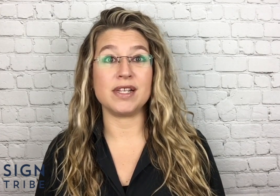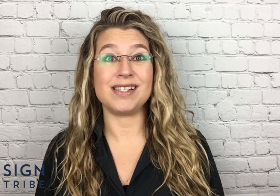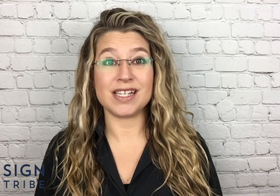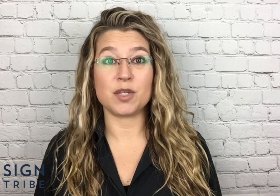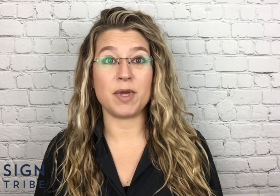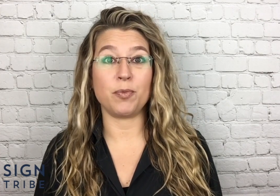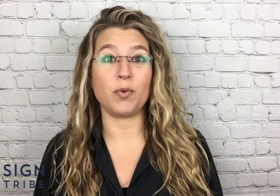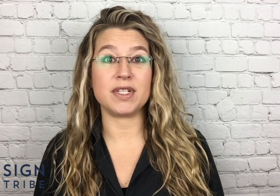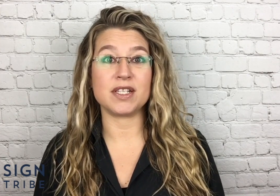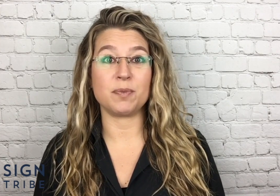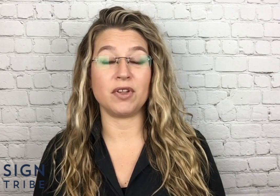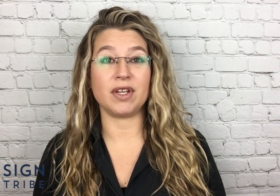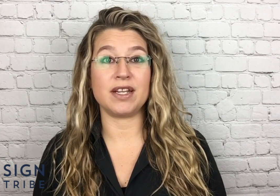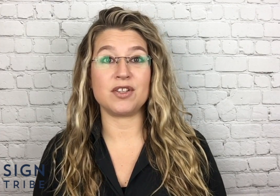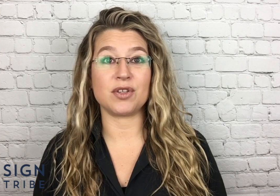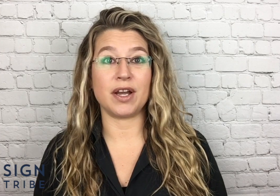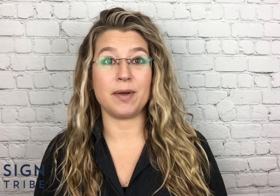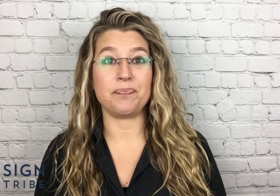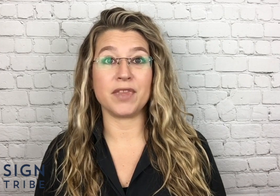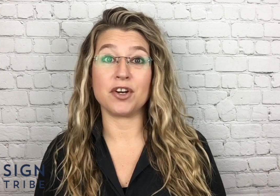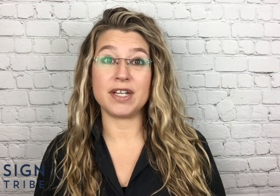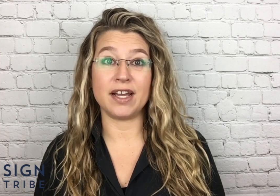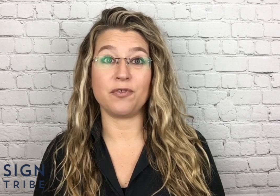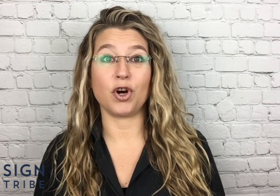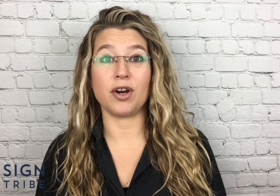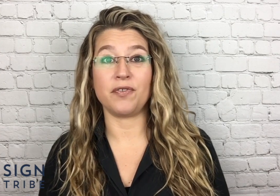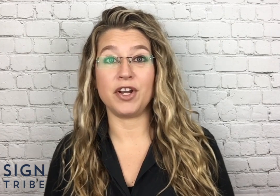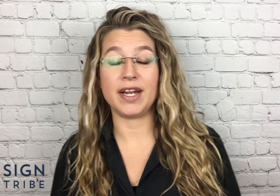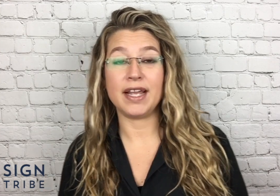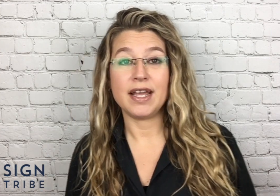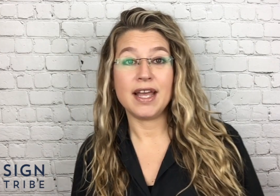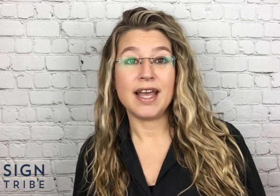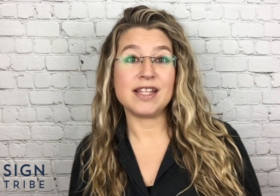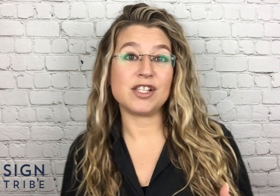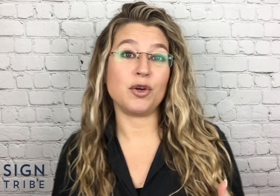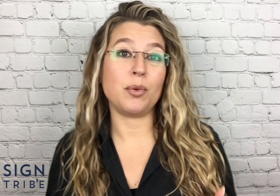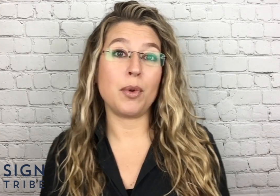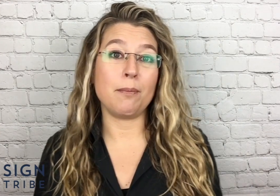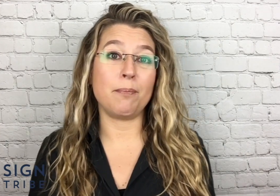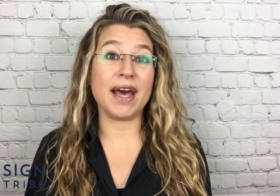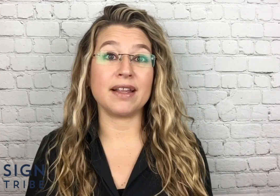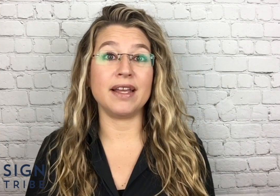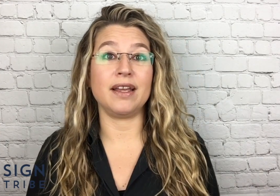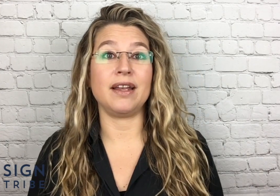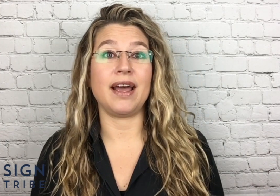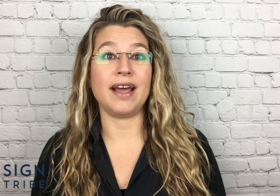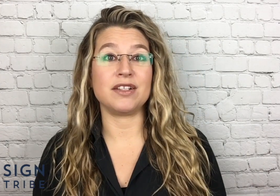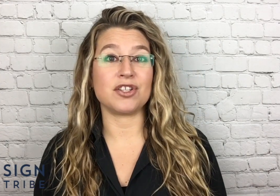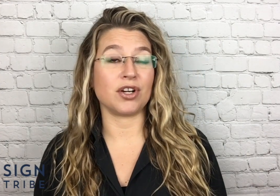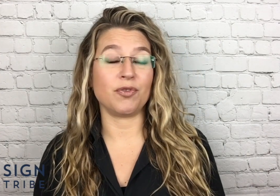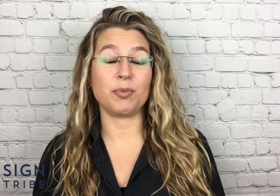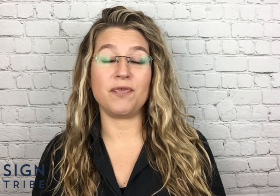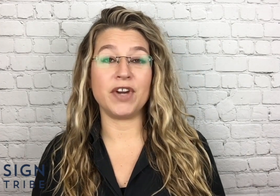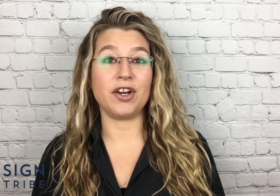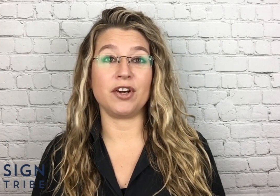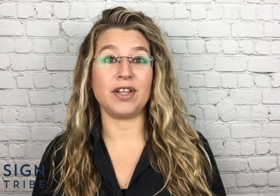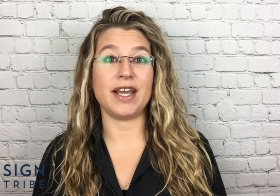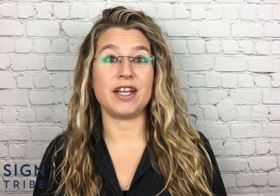assist people with disabilities that are deaf or hard of hearing. And so back then, I had to start from a very early age of